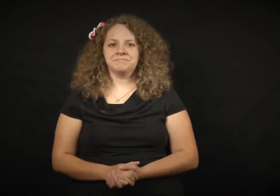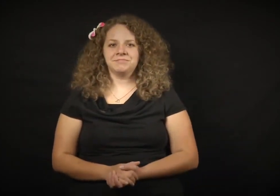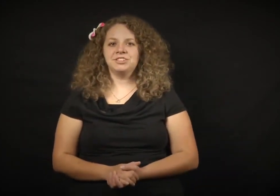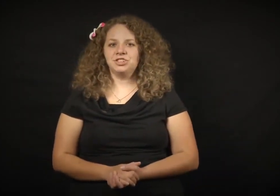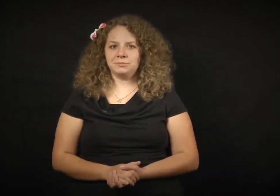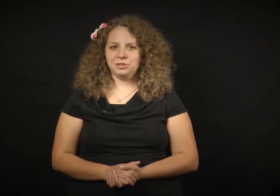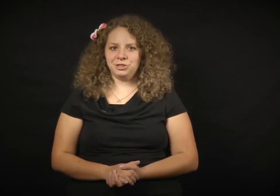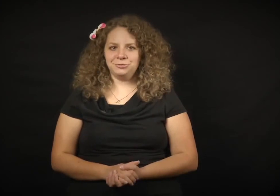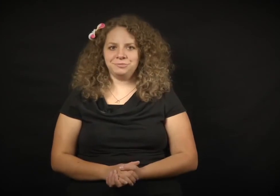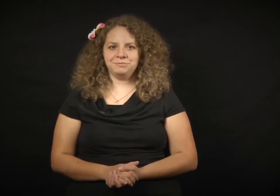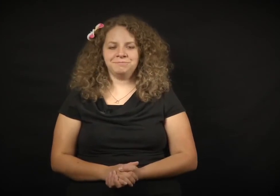Chapter 2.